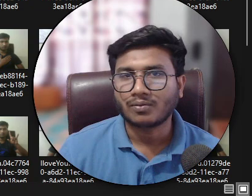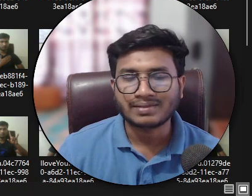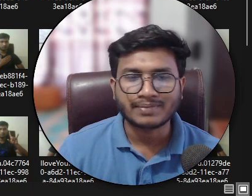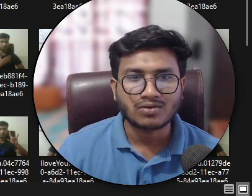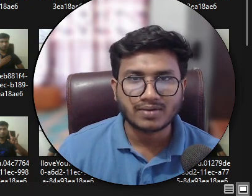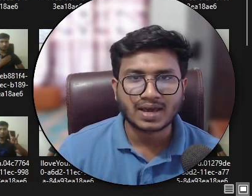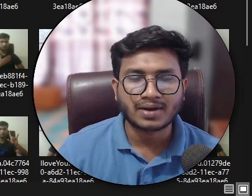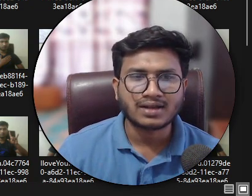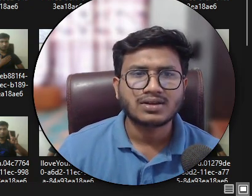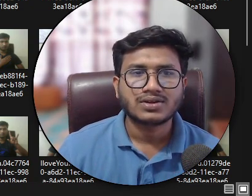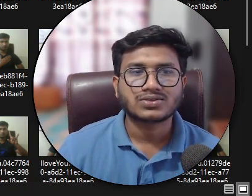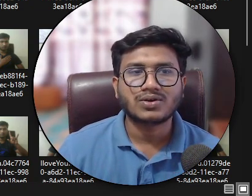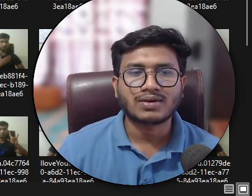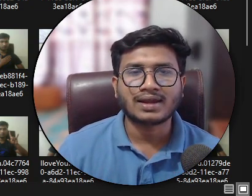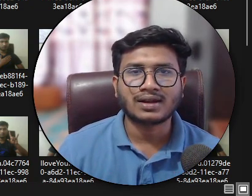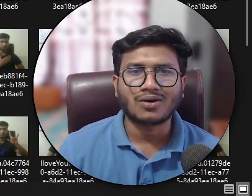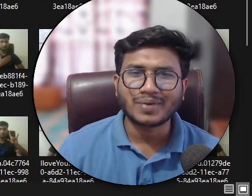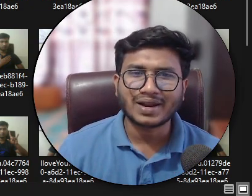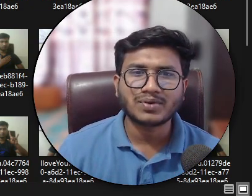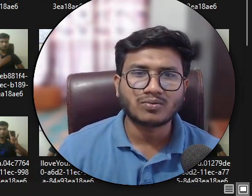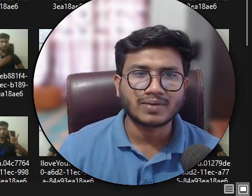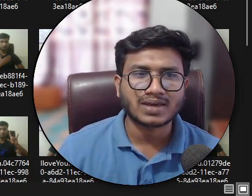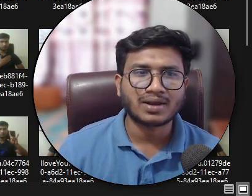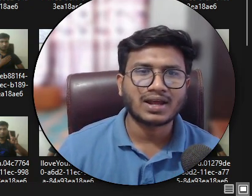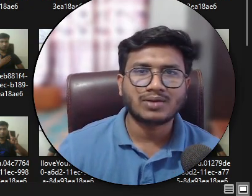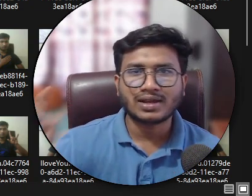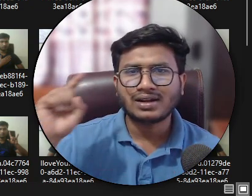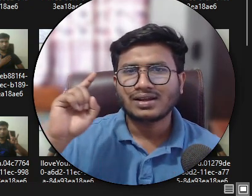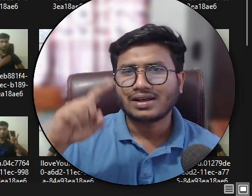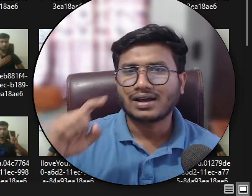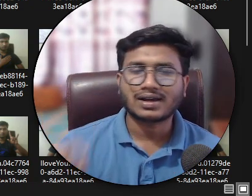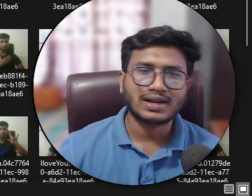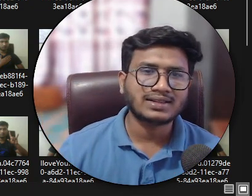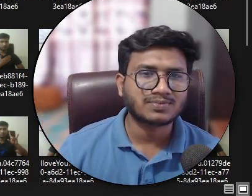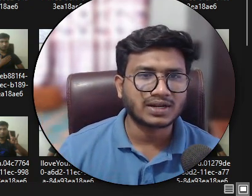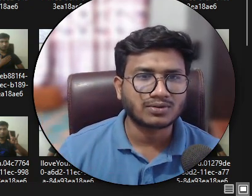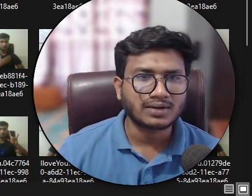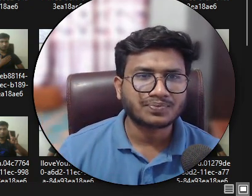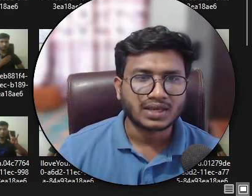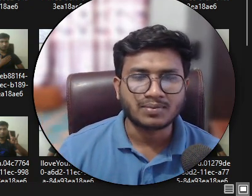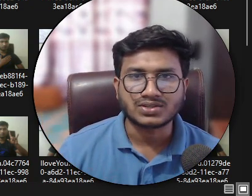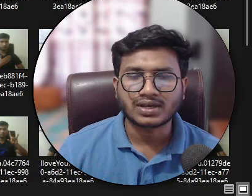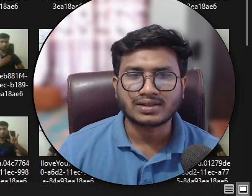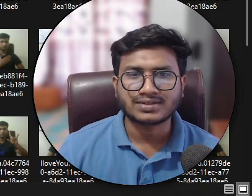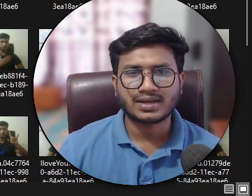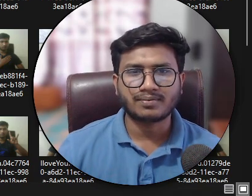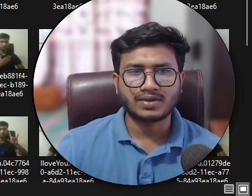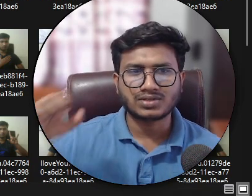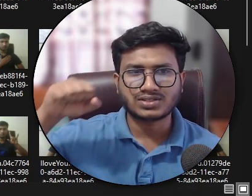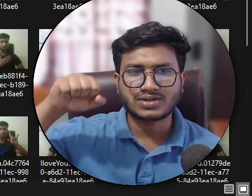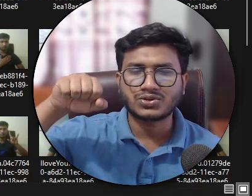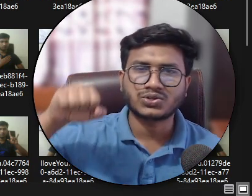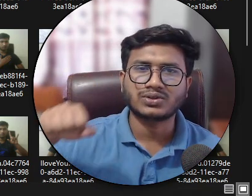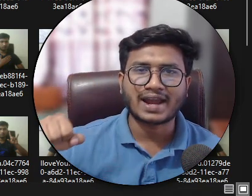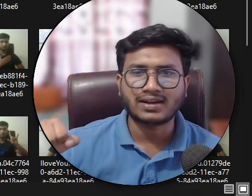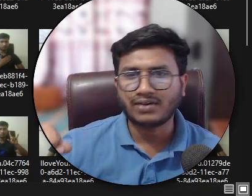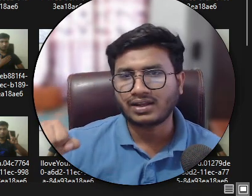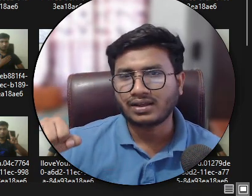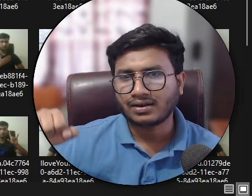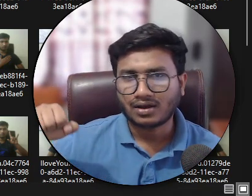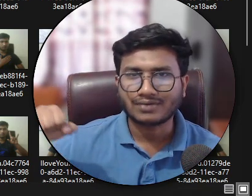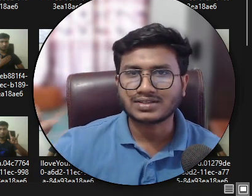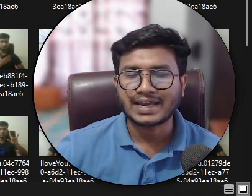collected with my web camera. So you can open up your web camera and you can click this particular image. Okay, let's say you just try to show